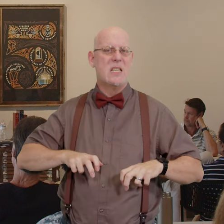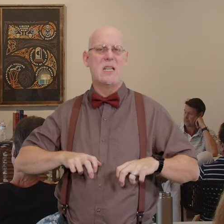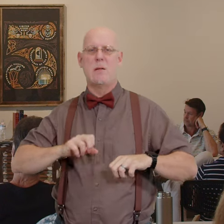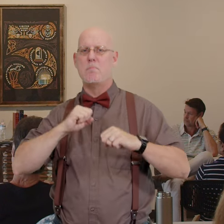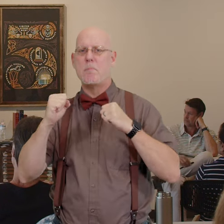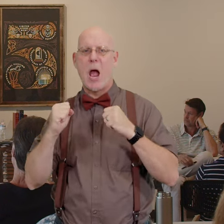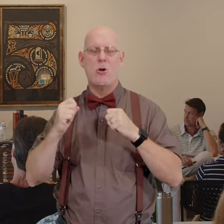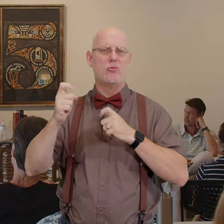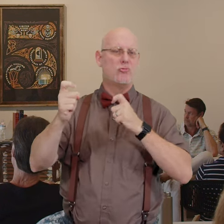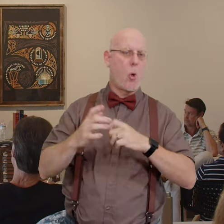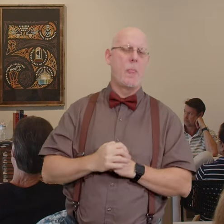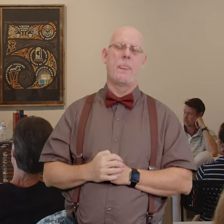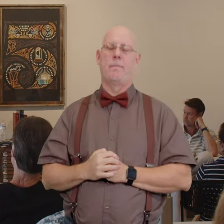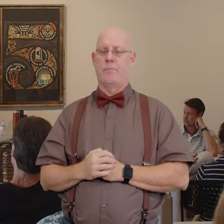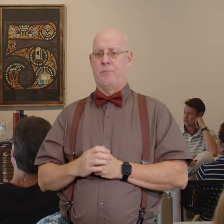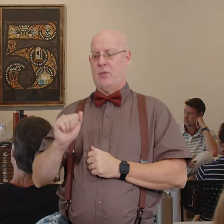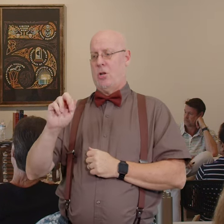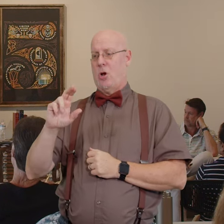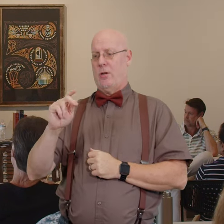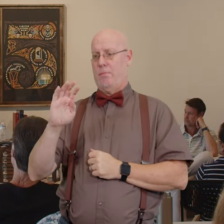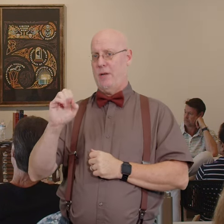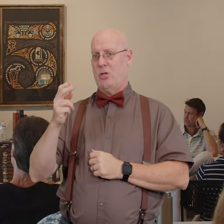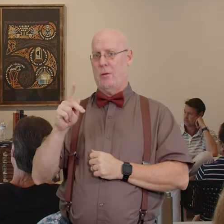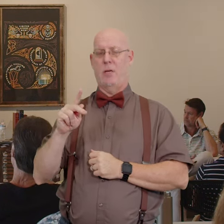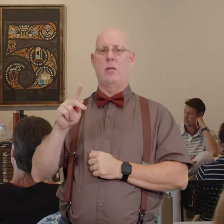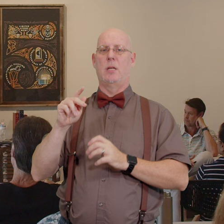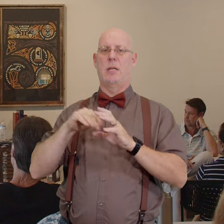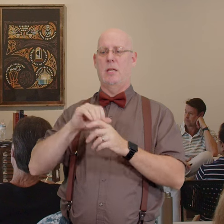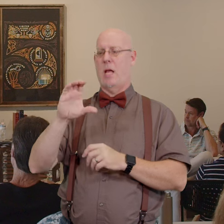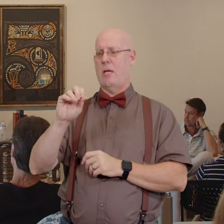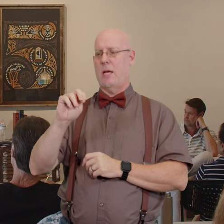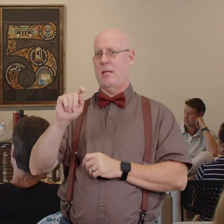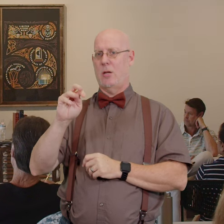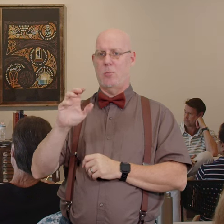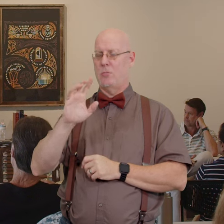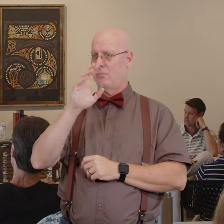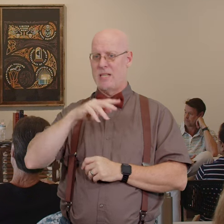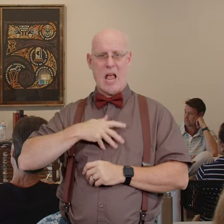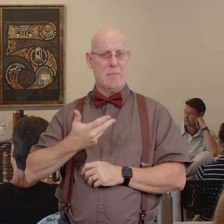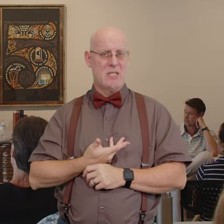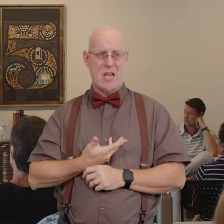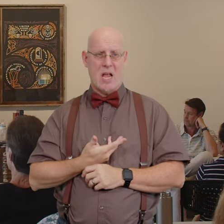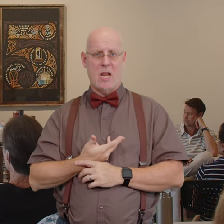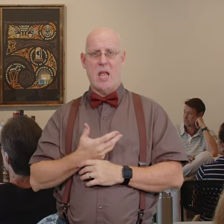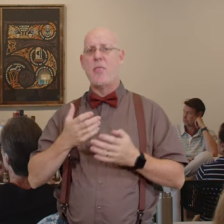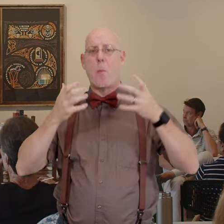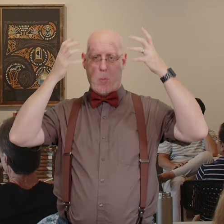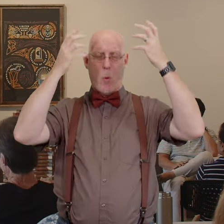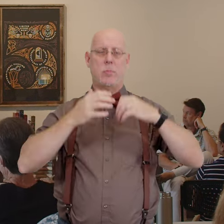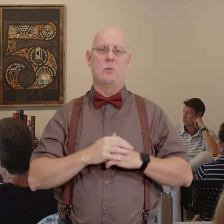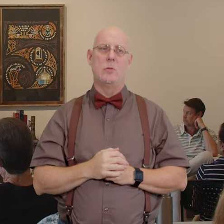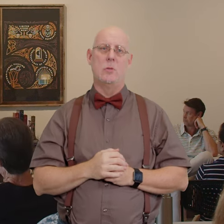all about power, about control. And the Archbishop in Constantinople, which was the headquarters of the church in the East, got ticked off at the